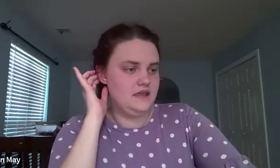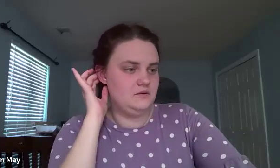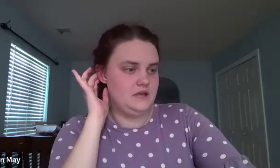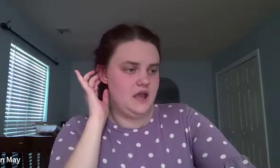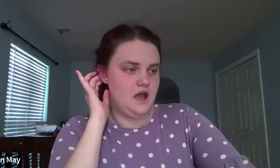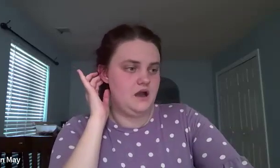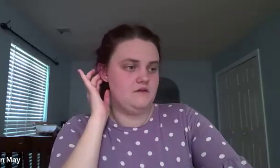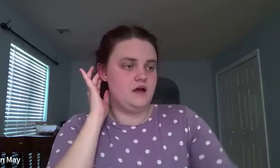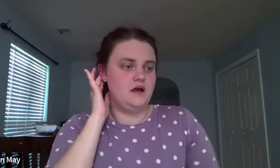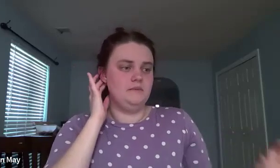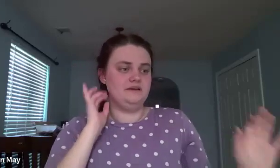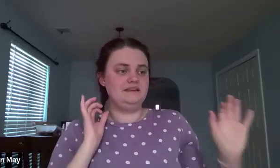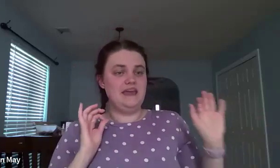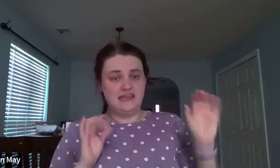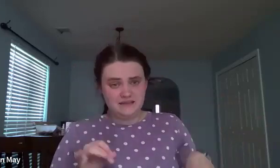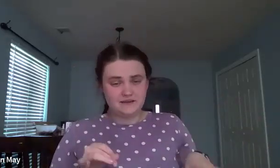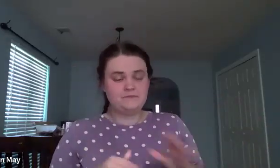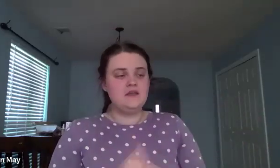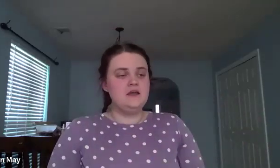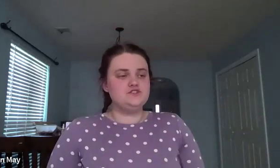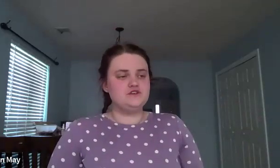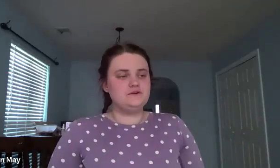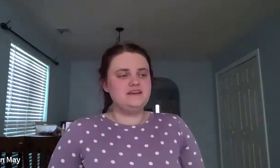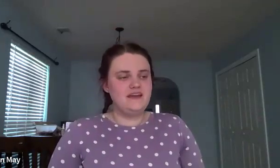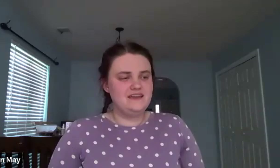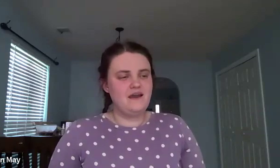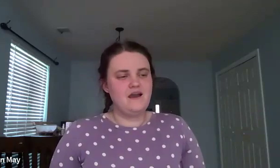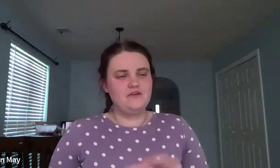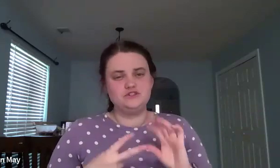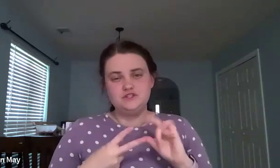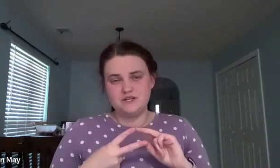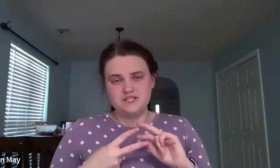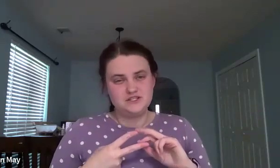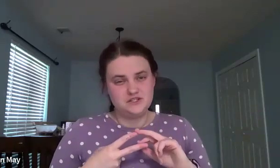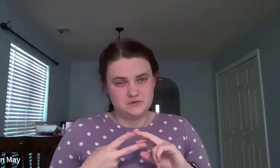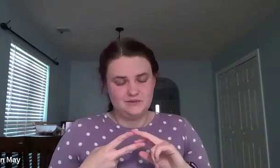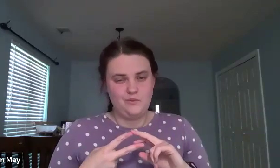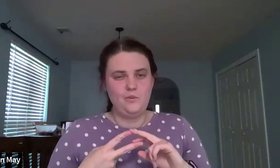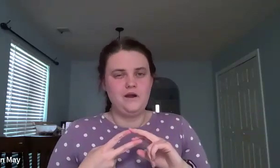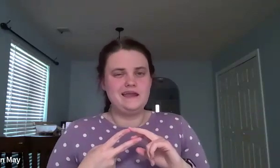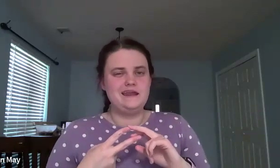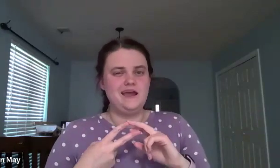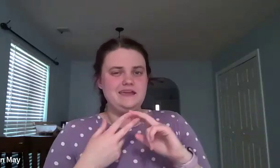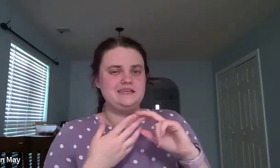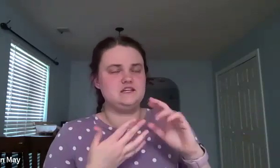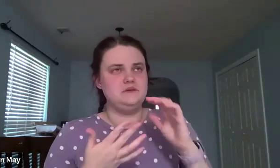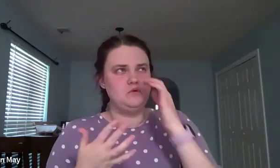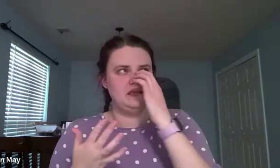Then we have cake. So for cake, there are two ways you can do it. One is going to be more like